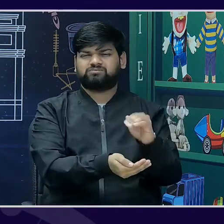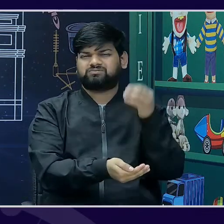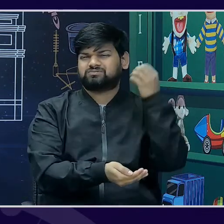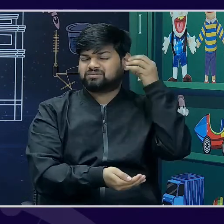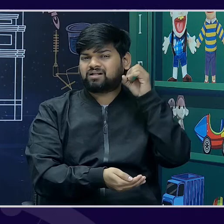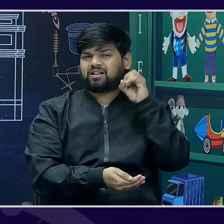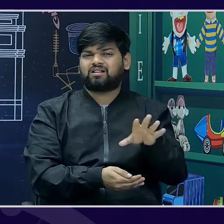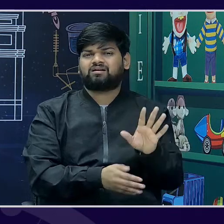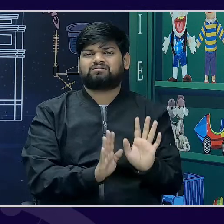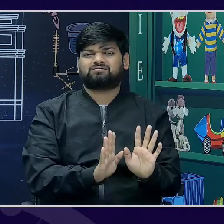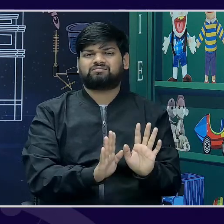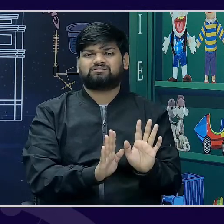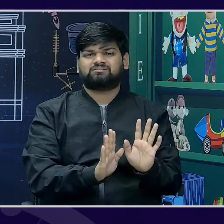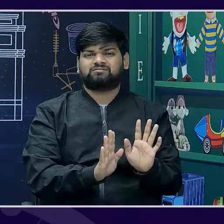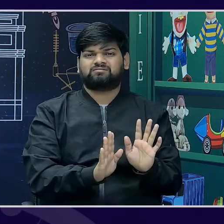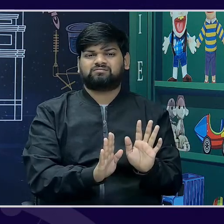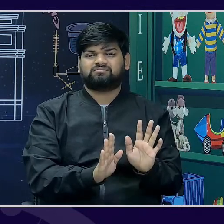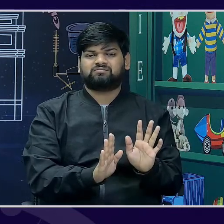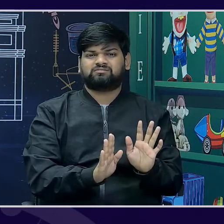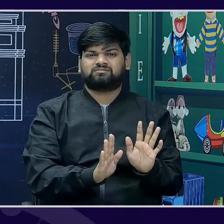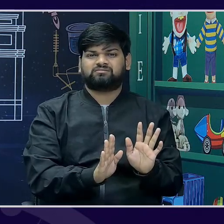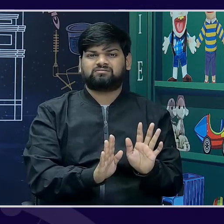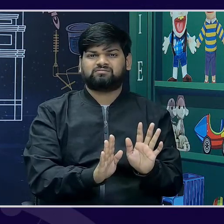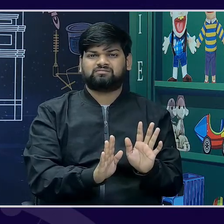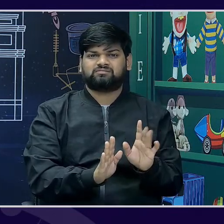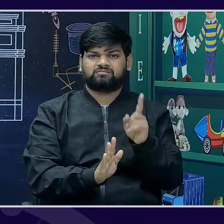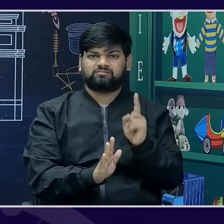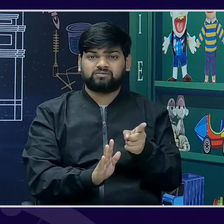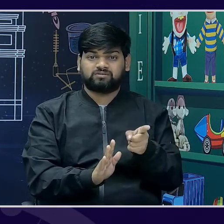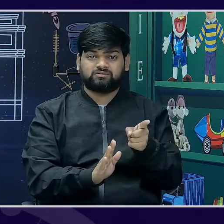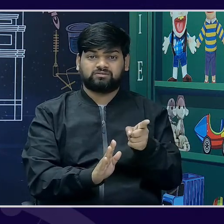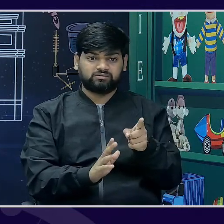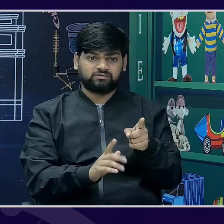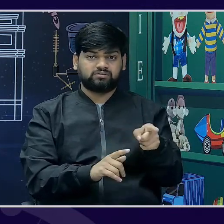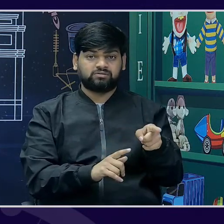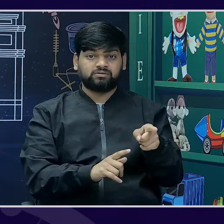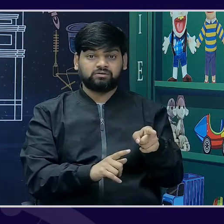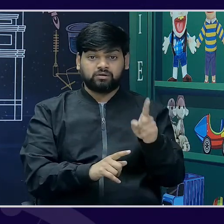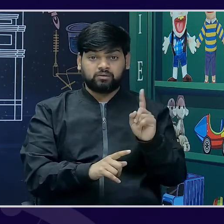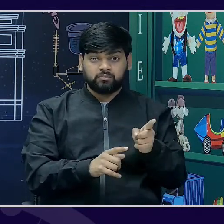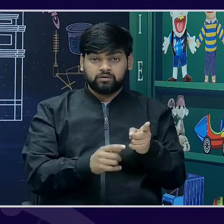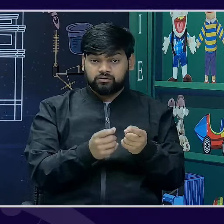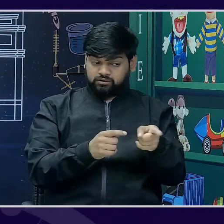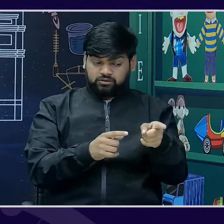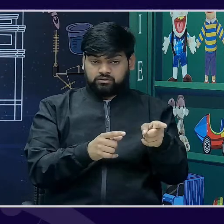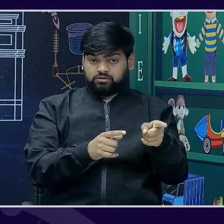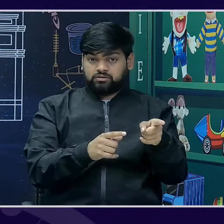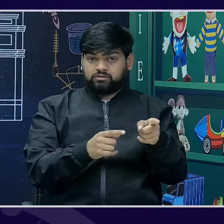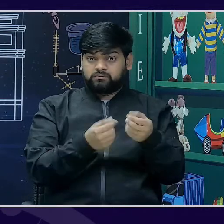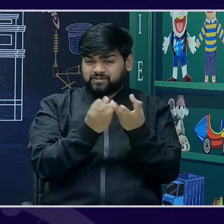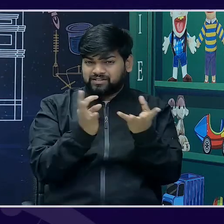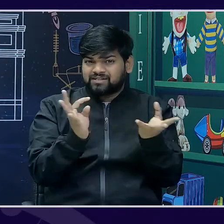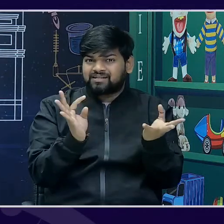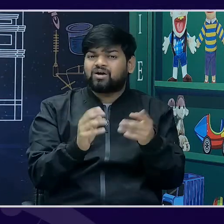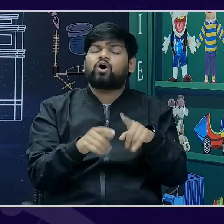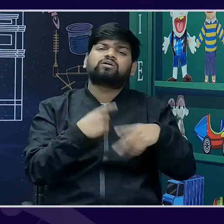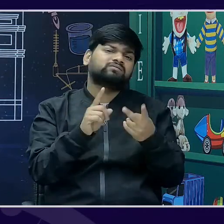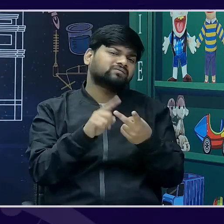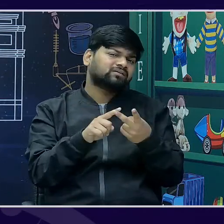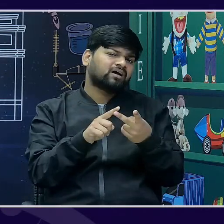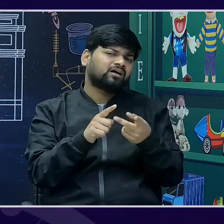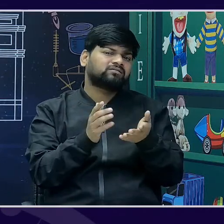language, where it is really sometimes very difficult for few parents to accept. Technology is